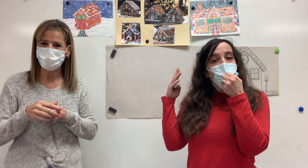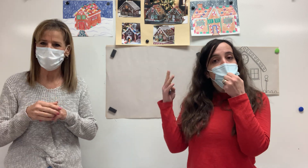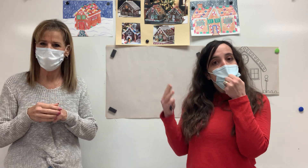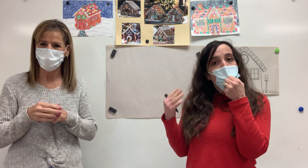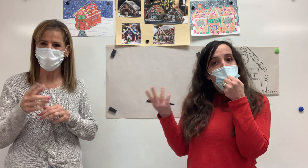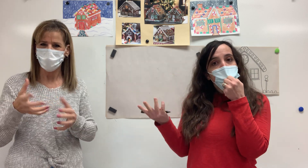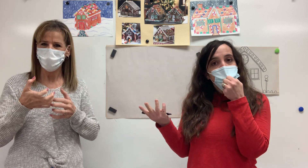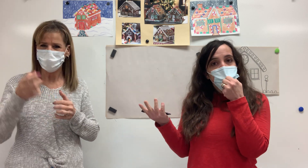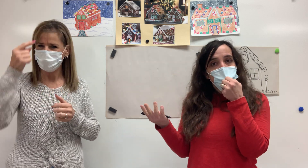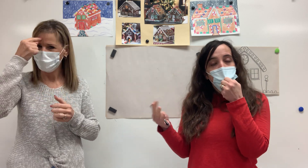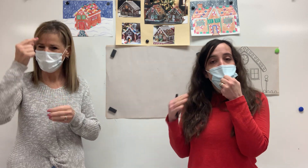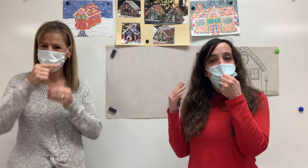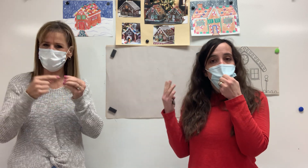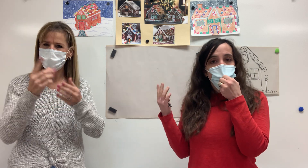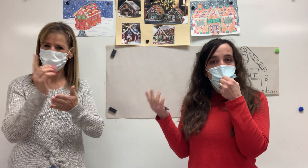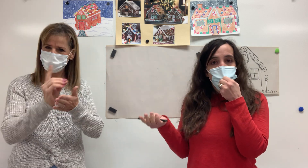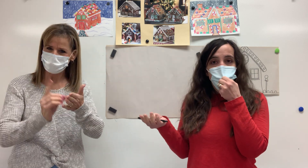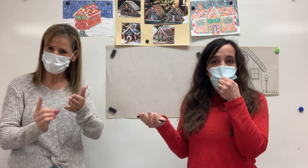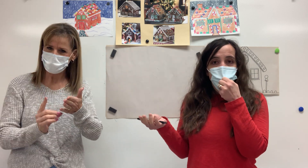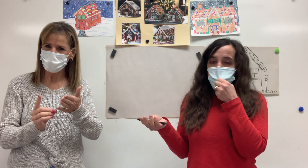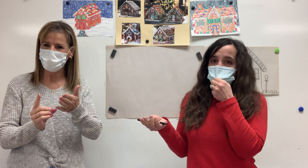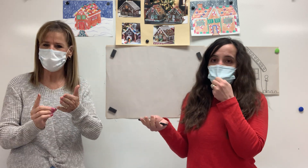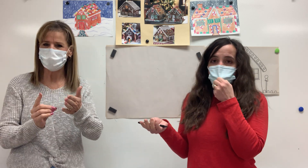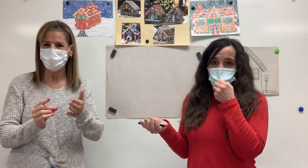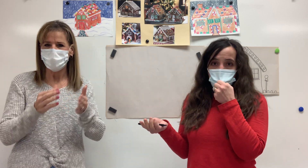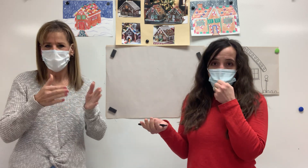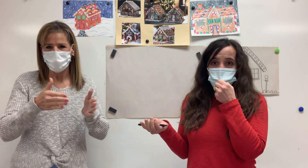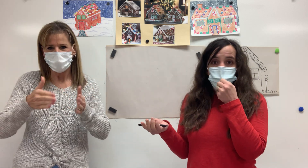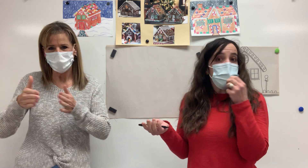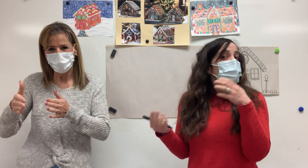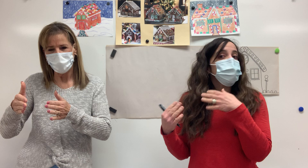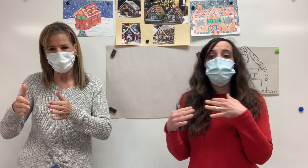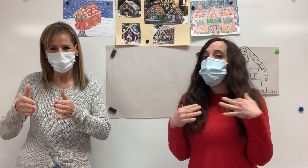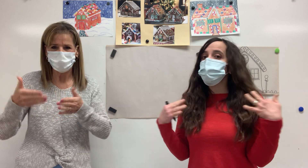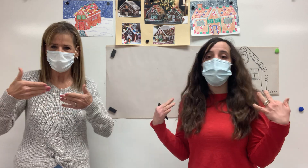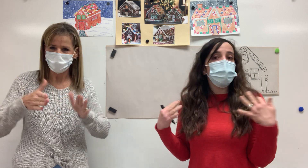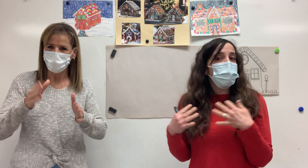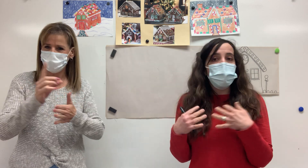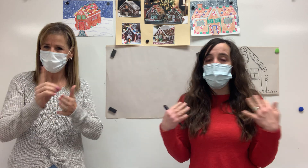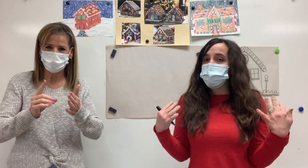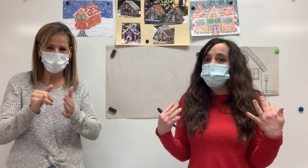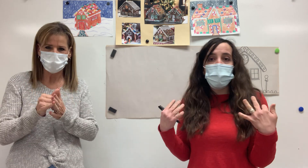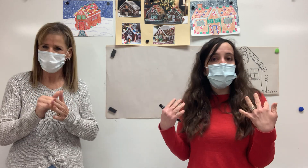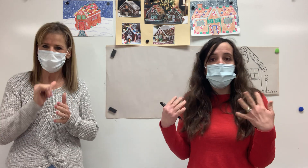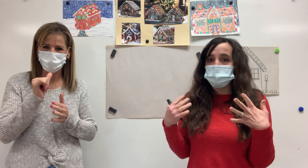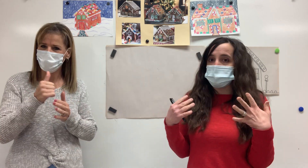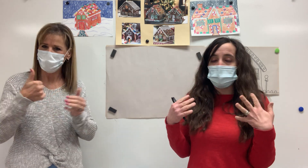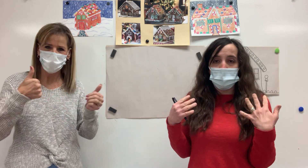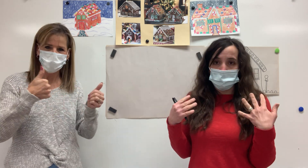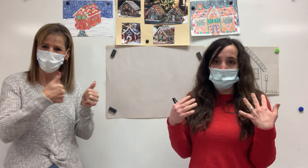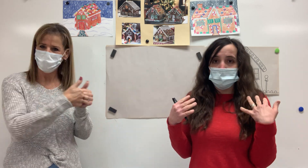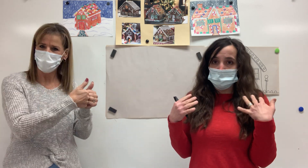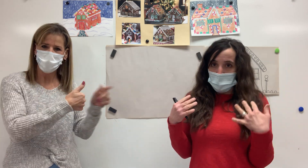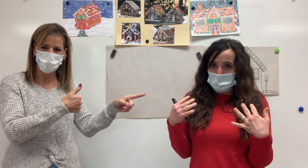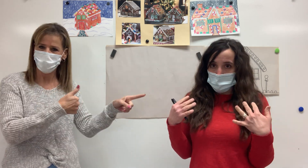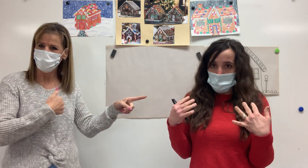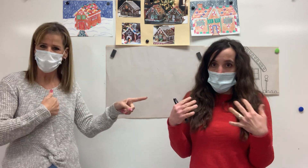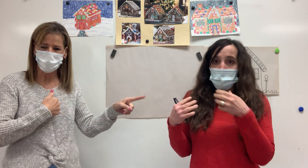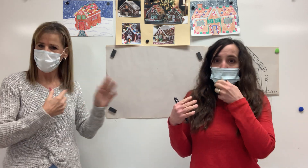think about the designs and the patterns of candy that you want. You do not have to follow Mrs. Adams exactly,